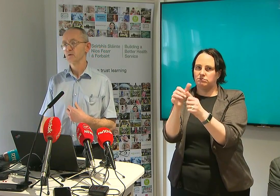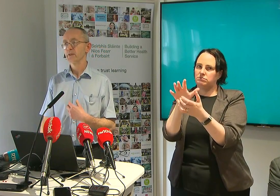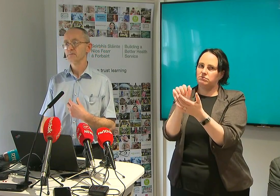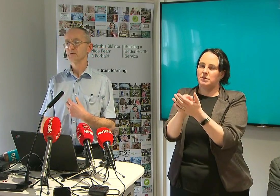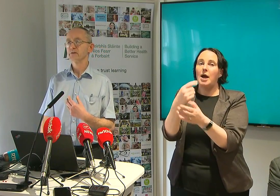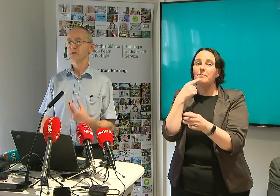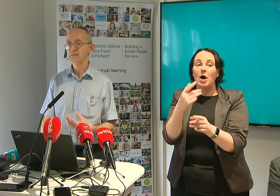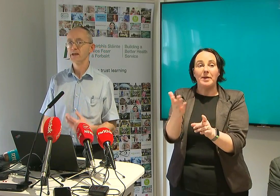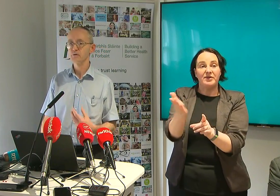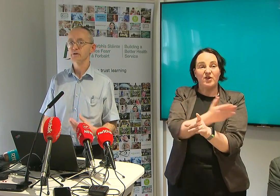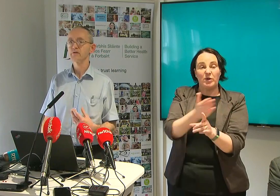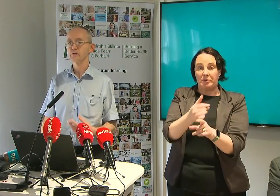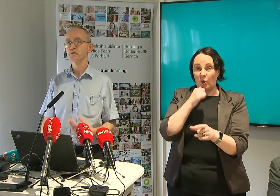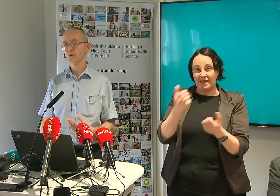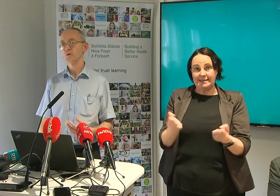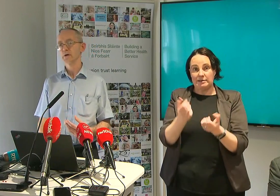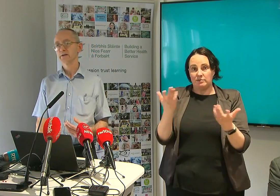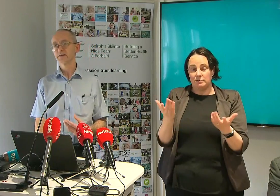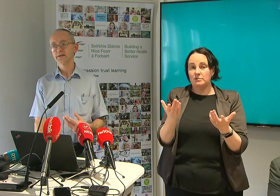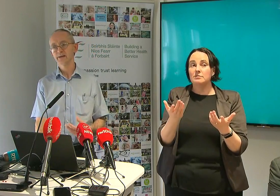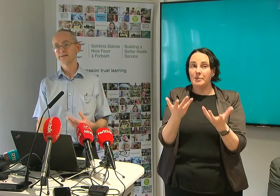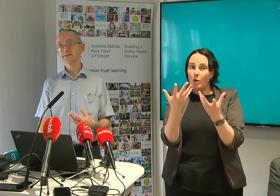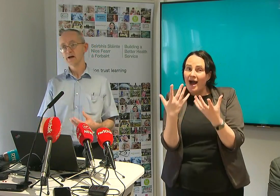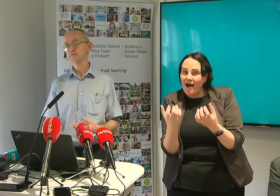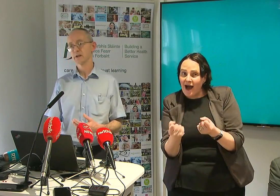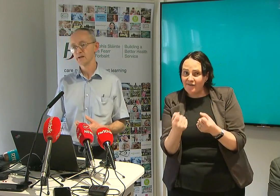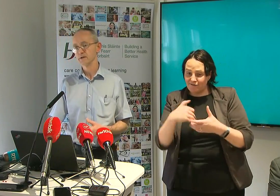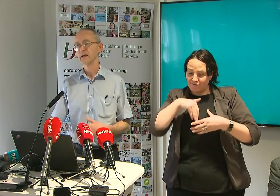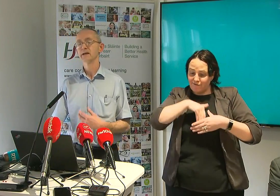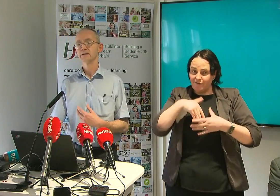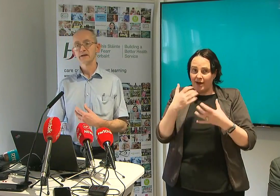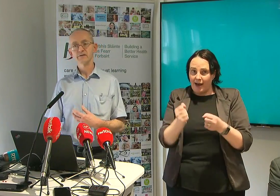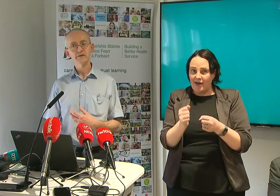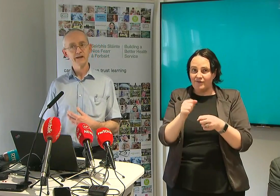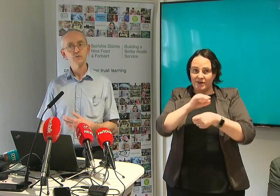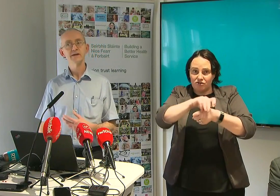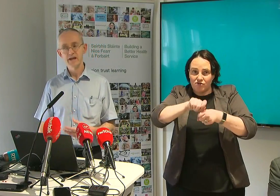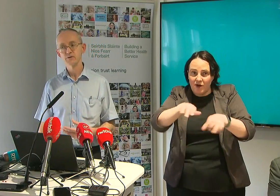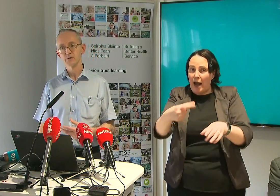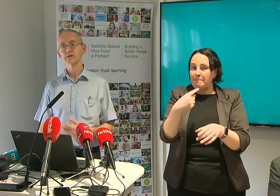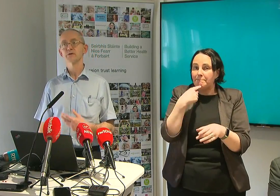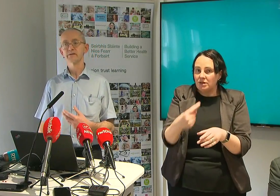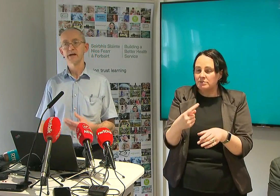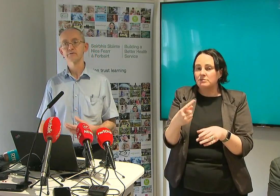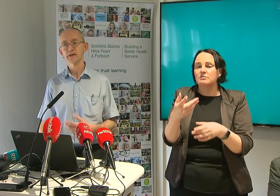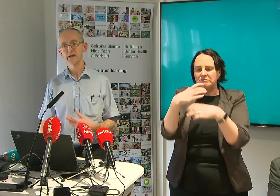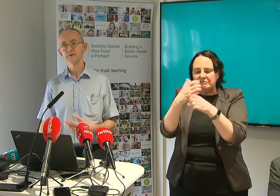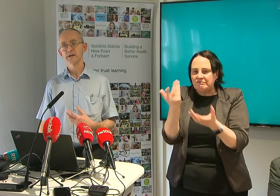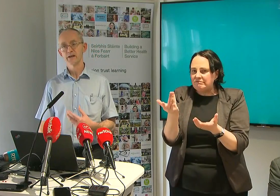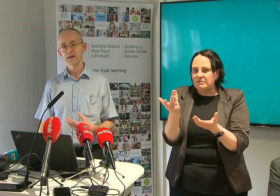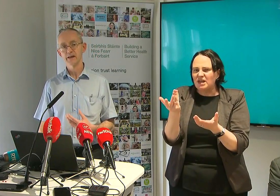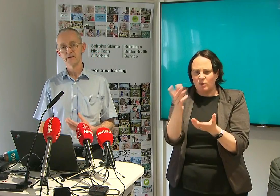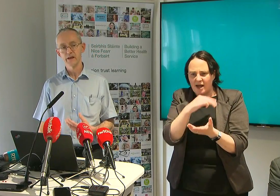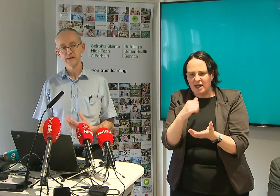virus, but the amount that's coming out is so low that the test is not reliable. That isn't to say it will never work, but it's not